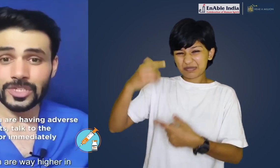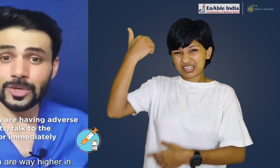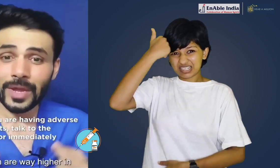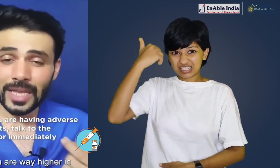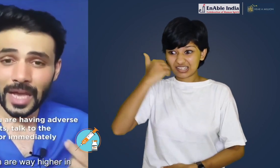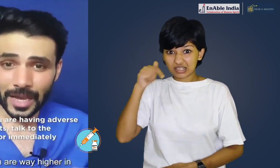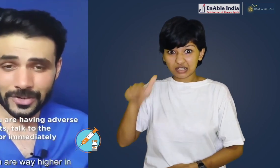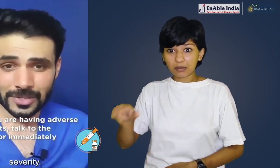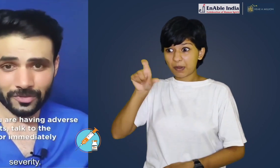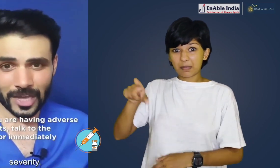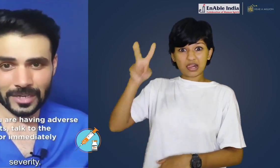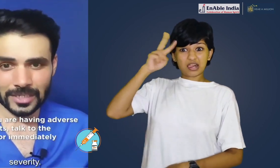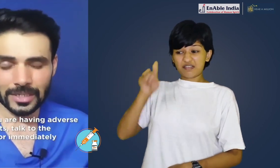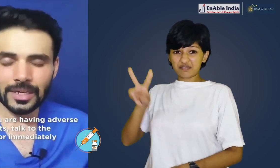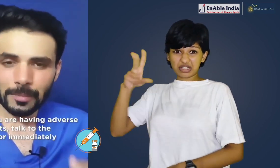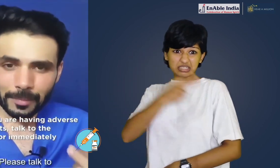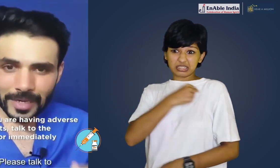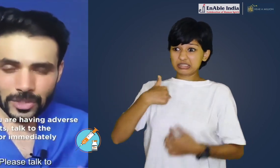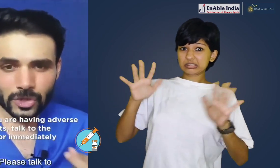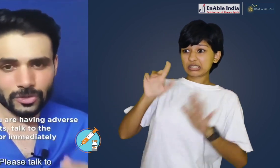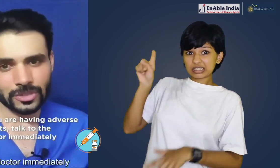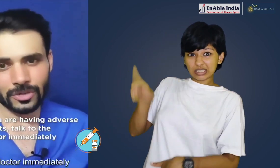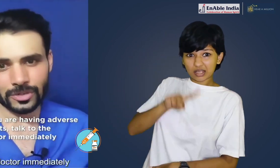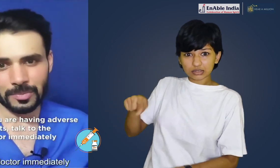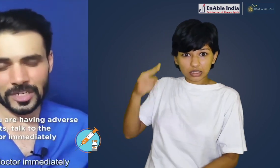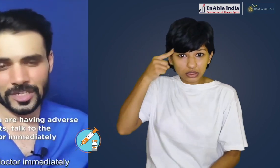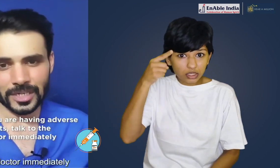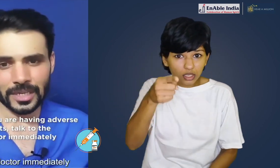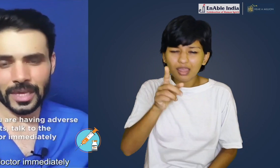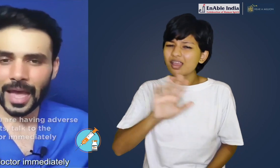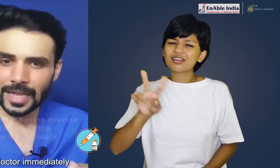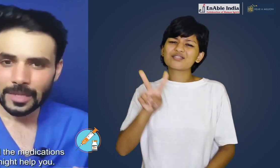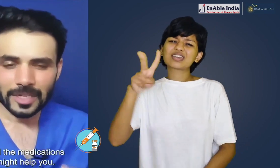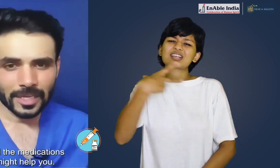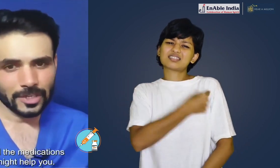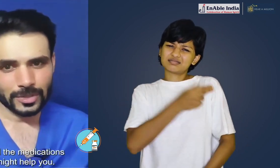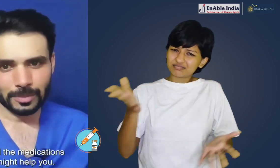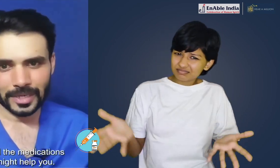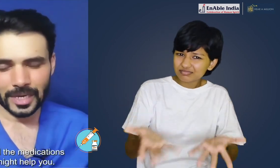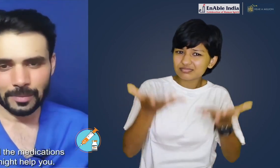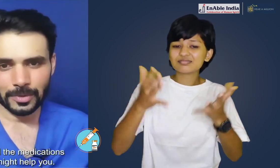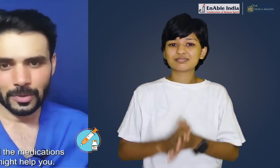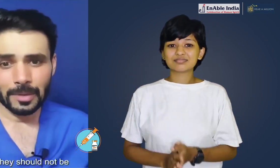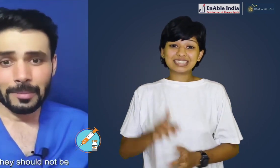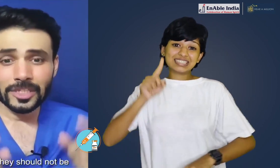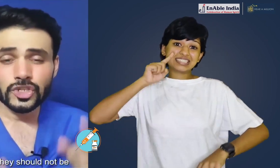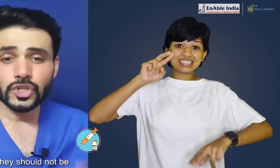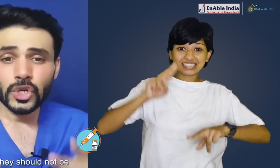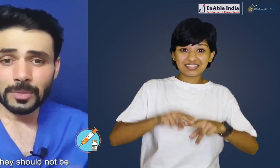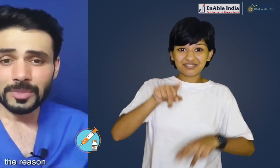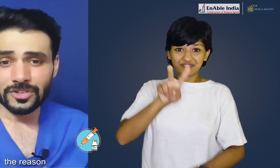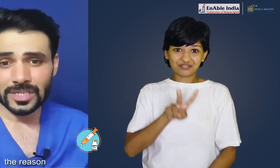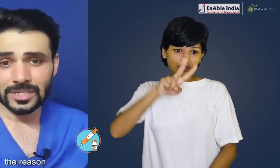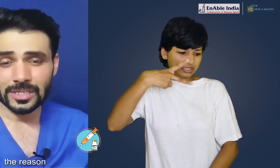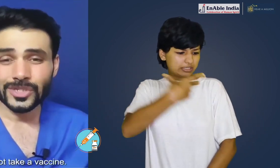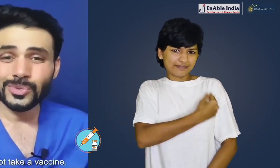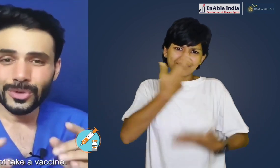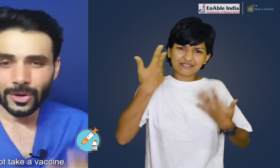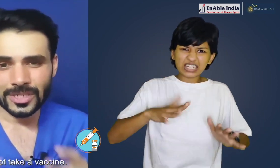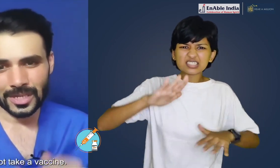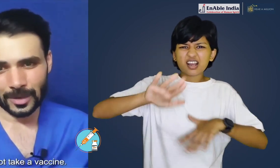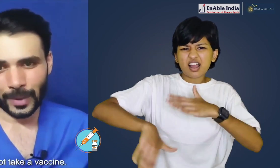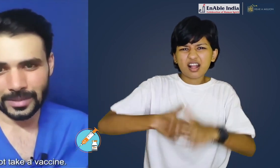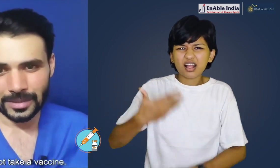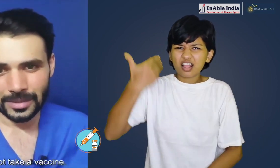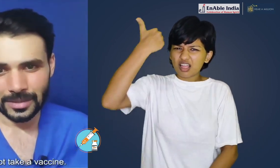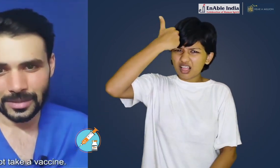it, which are way higher in severity, please talk to the doctor immediately and the medications might help you. But this should not be the reason to